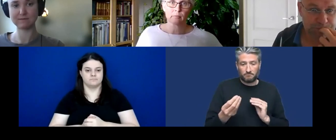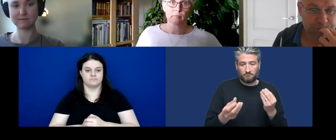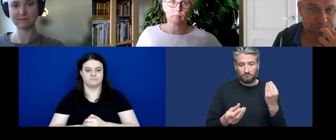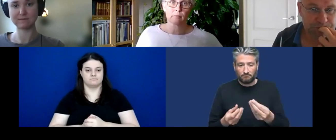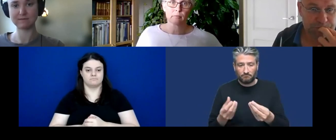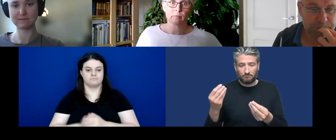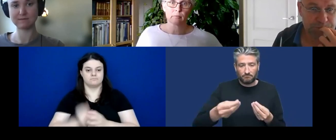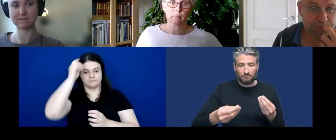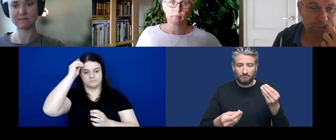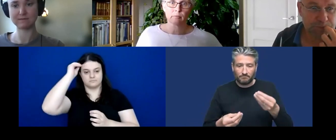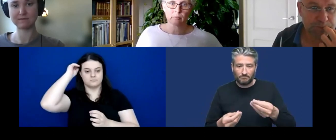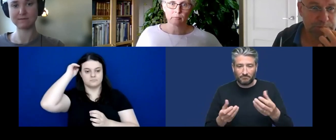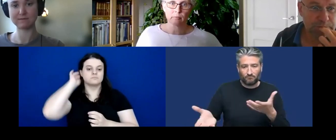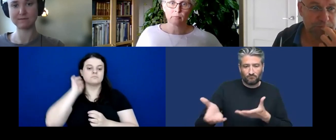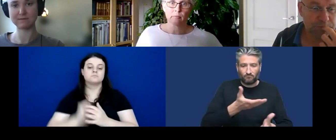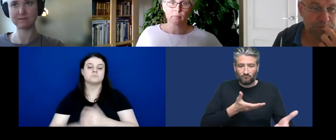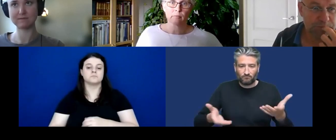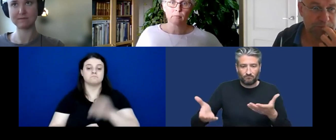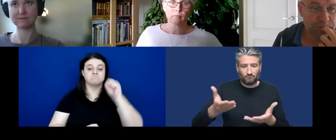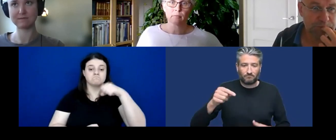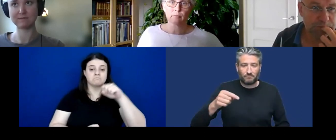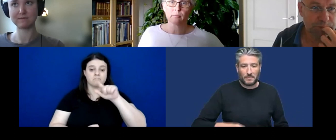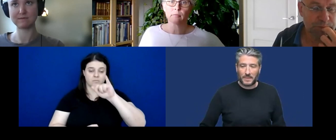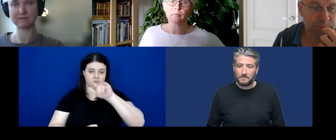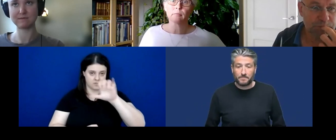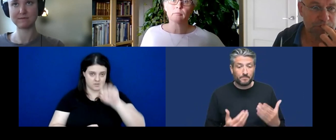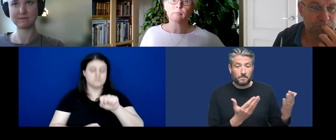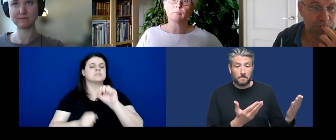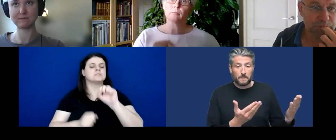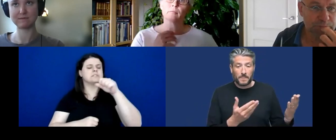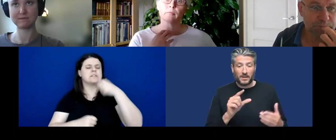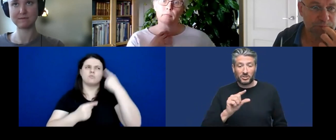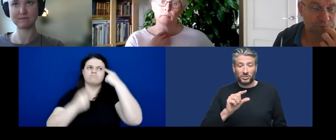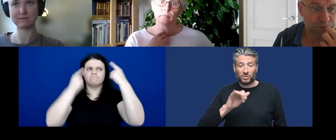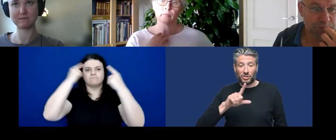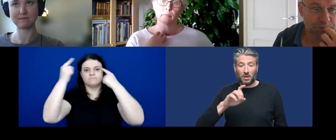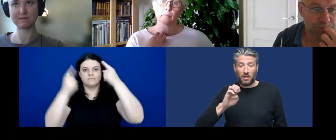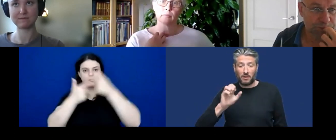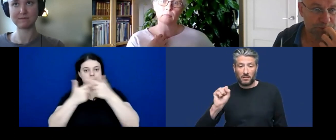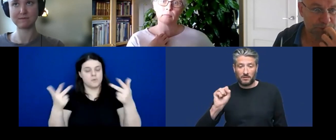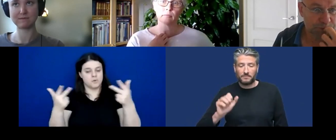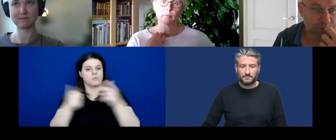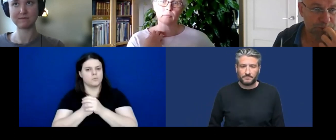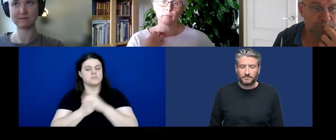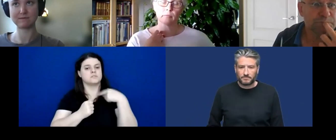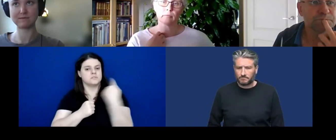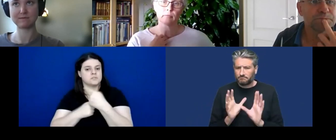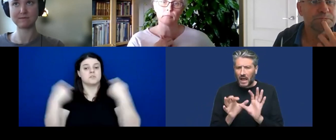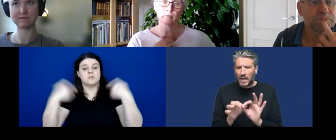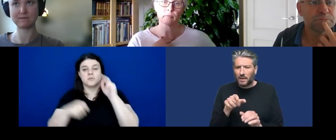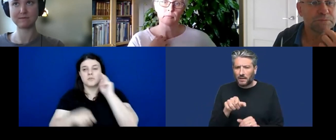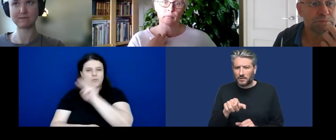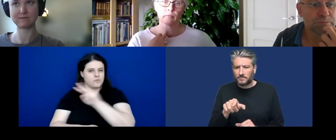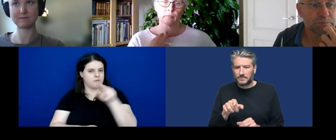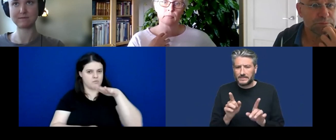Gilles, please go ahead. Well, yeah, I think, you know, a couple of ideas on that. I think we have to look at the market